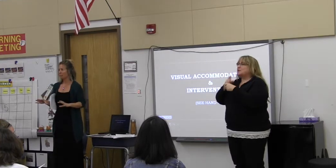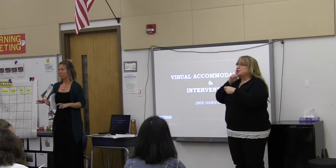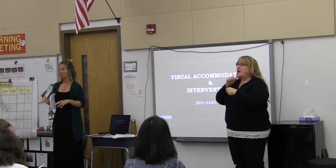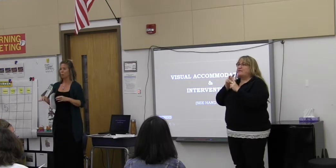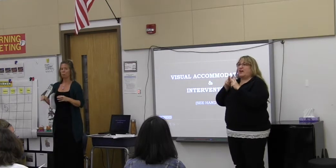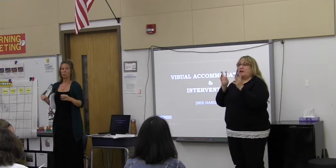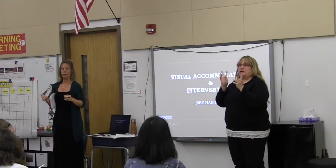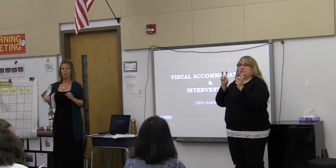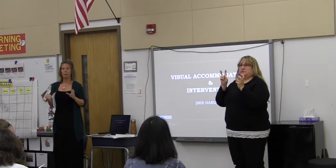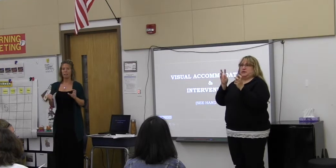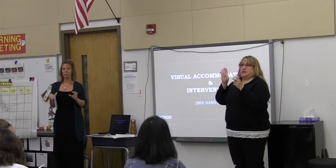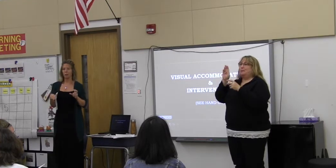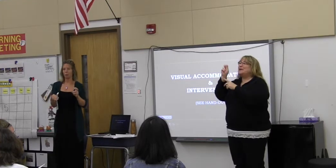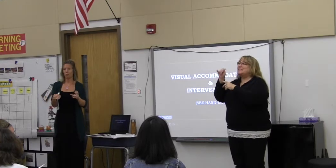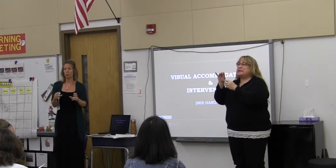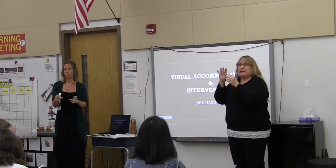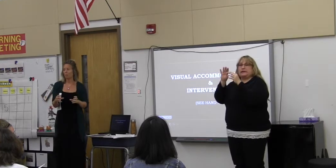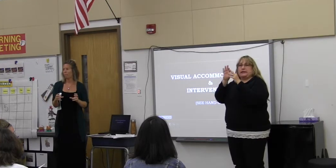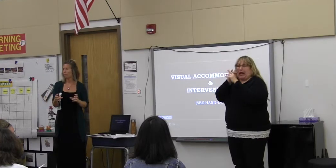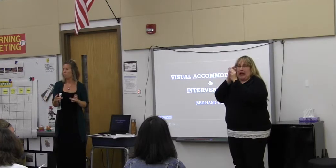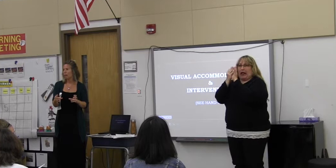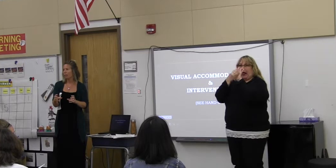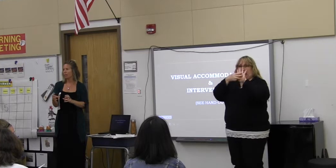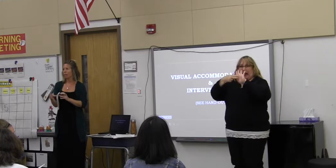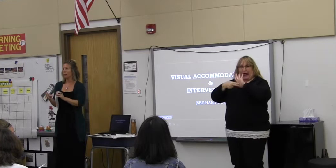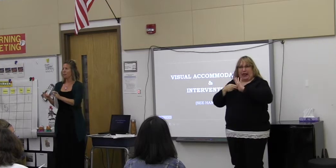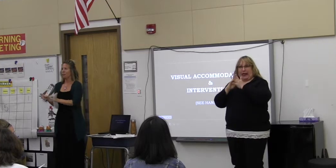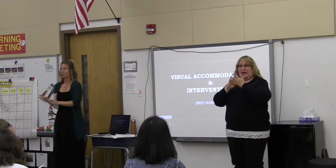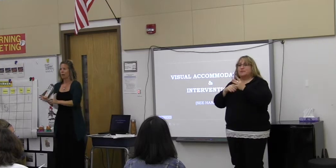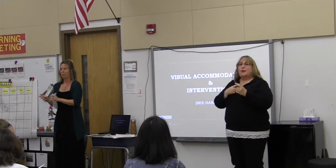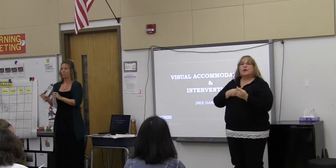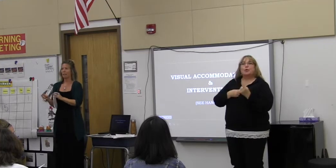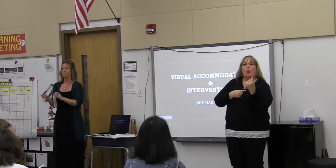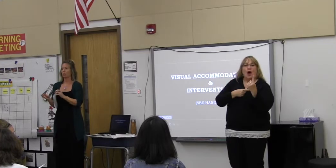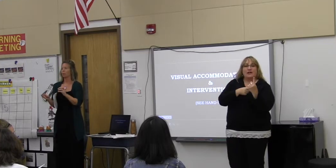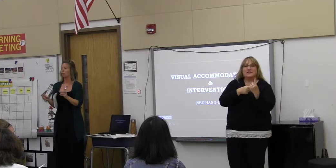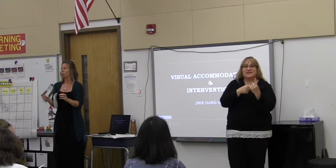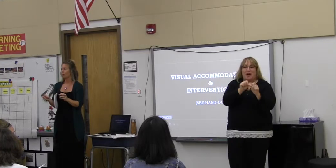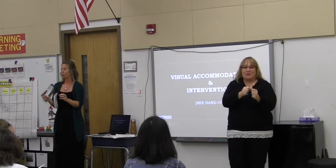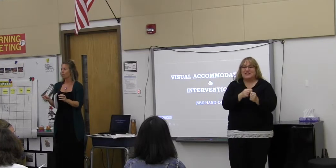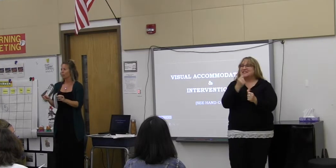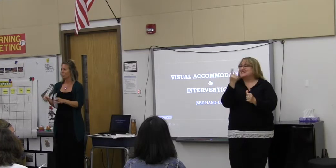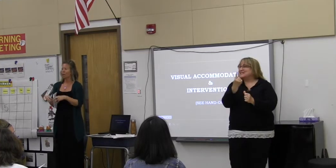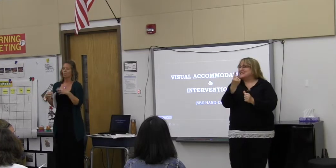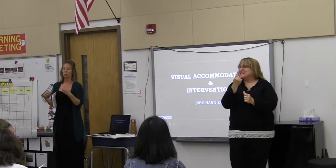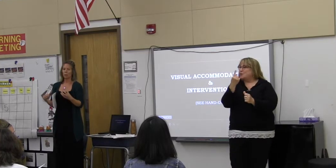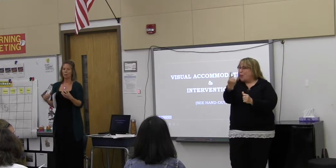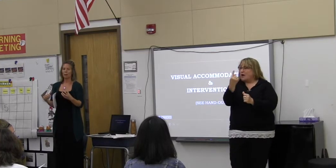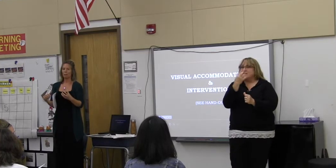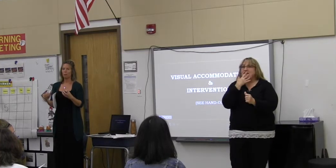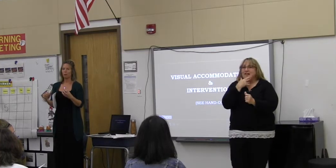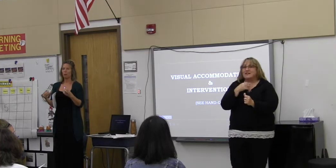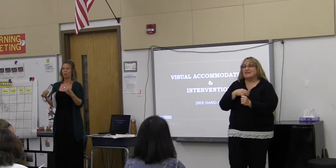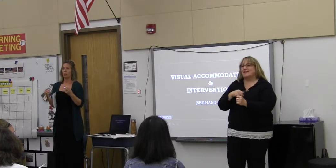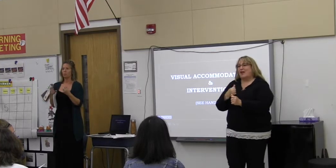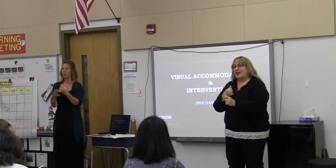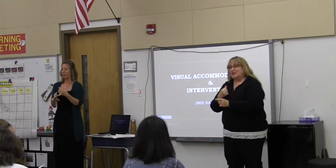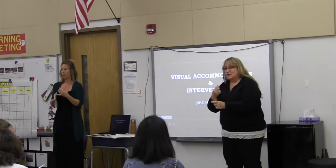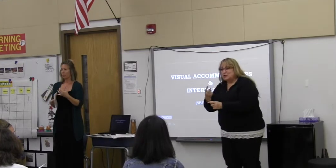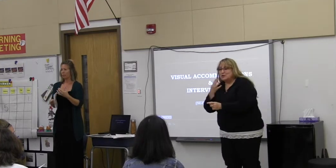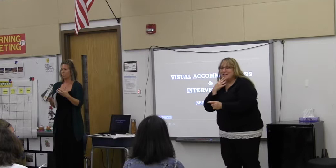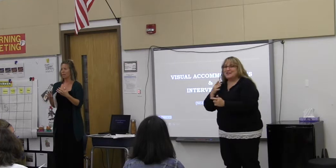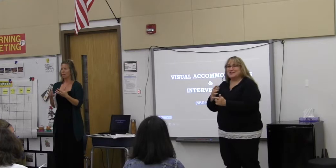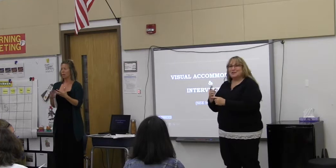really busy. So maybe, 2 of them can be single colored and then the 3rd object has maybe 2 colors to it. So just be mindful, the